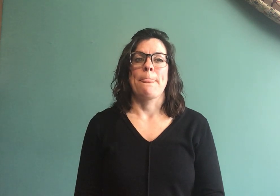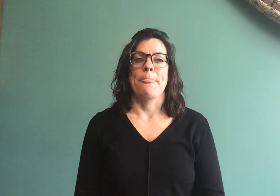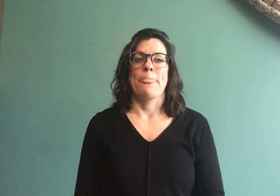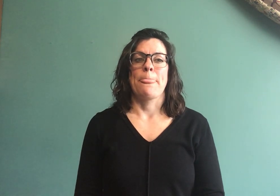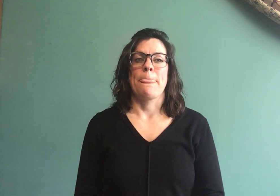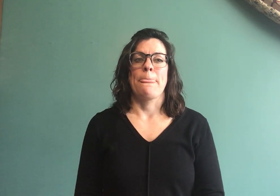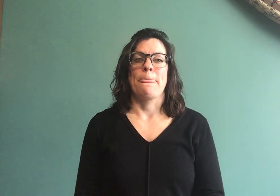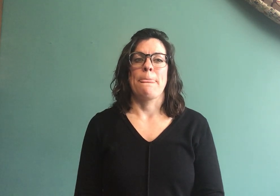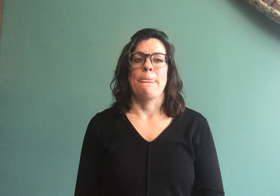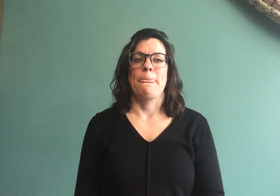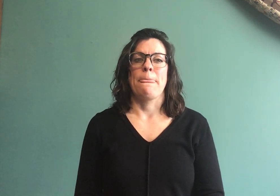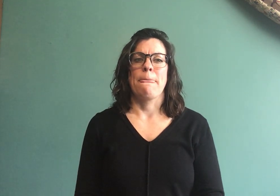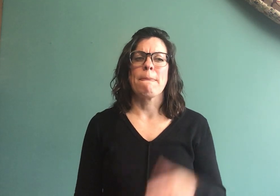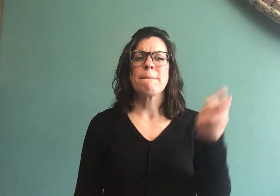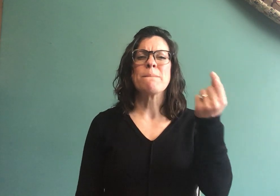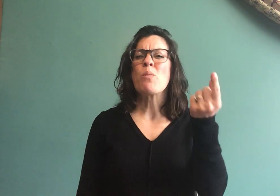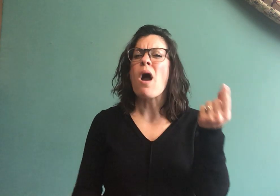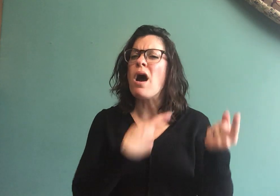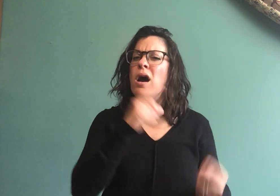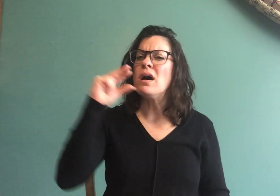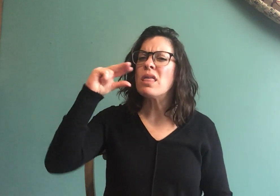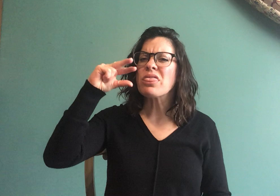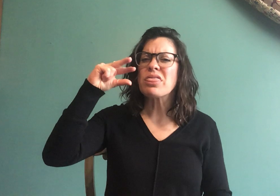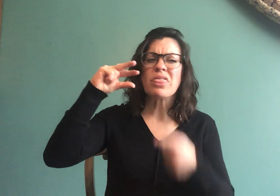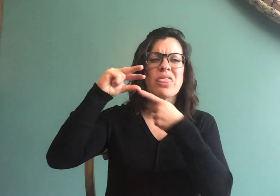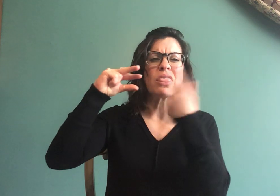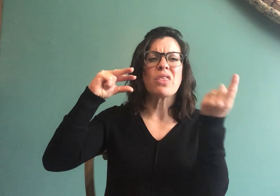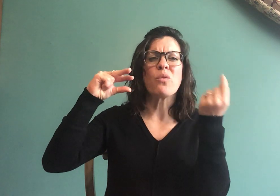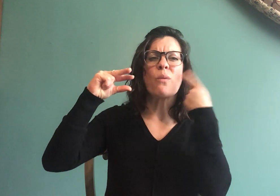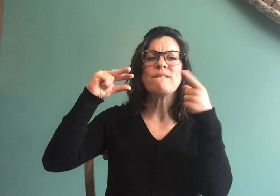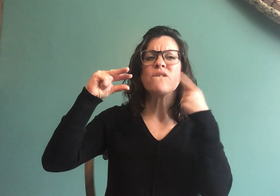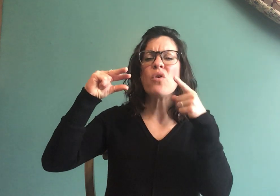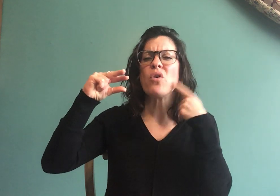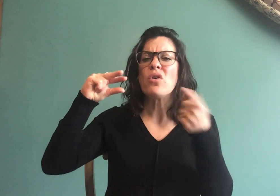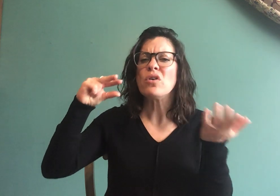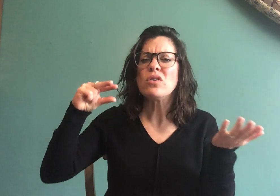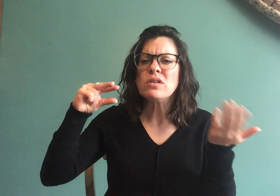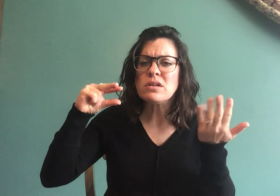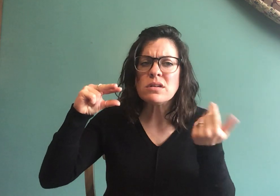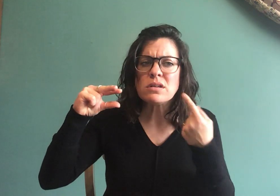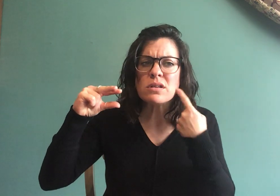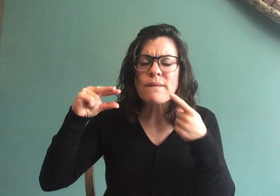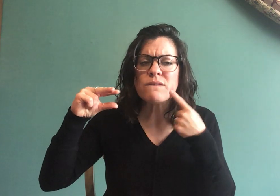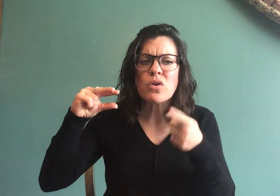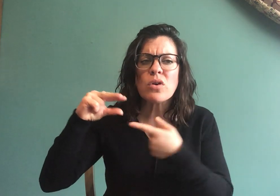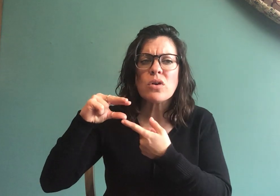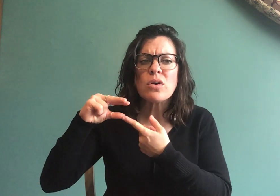Take it out. What is it? Someone took it out. They broke it off.